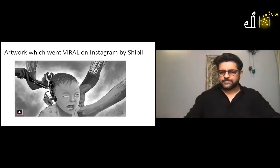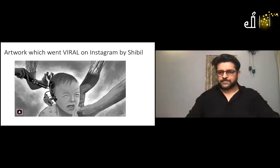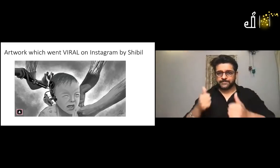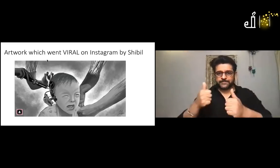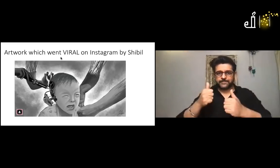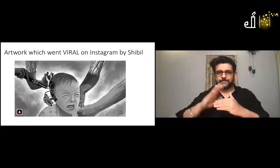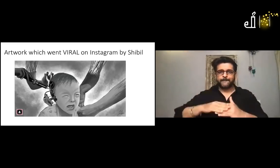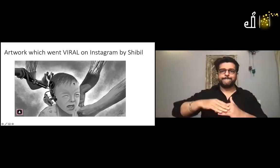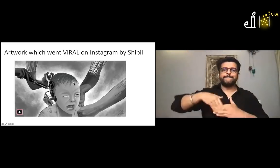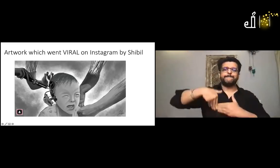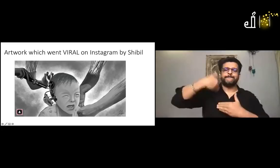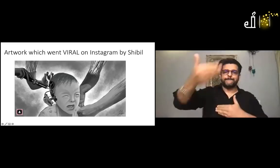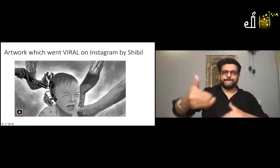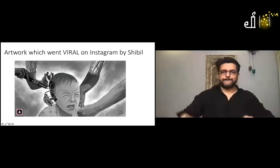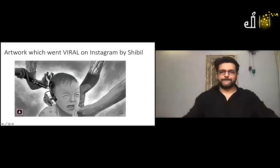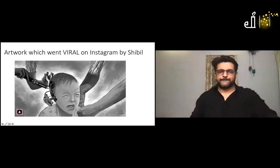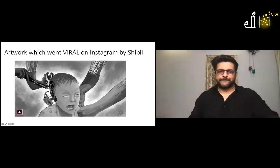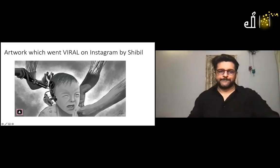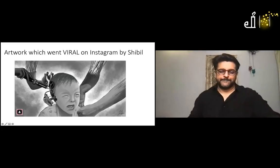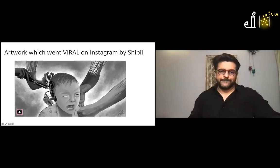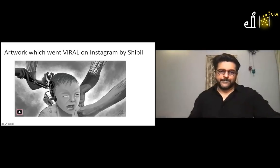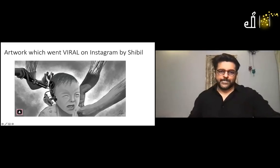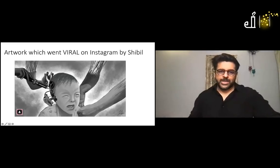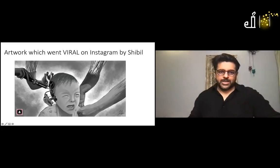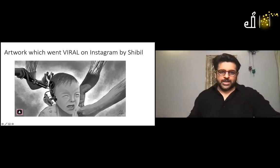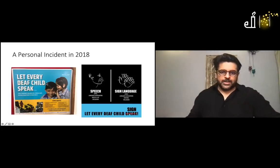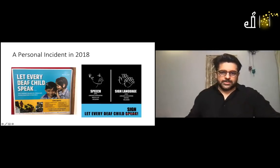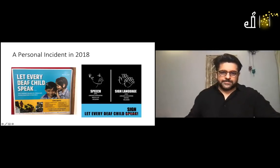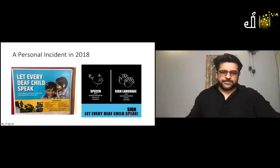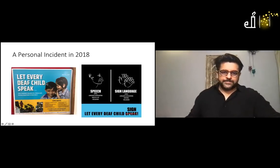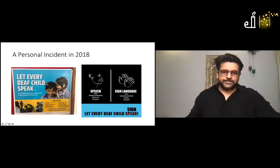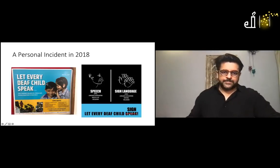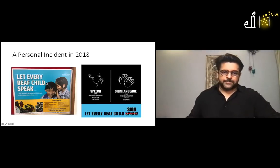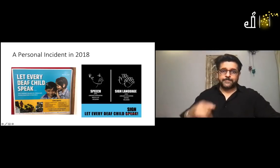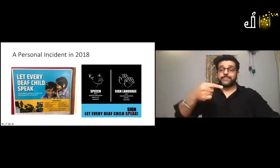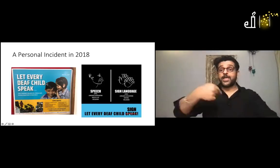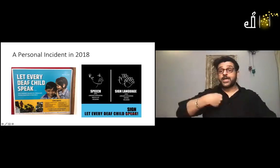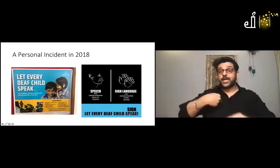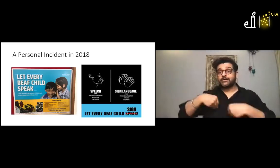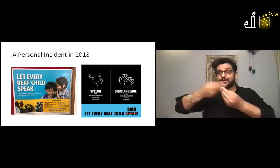find solutions for better. Next slide.